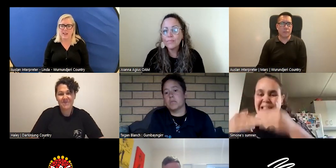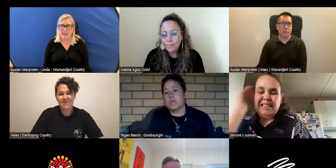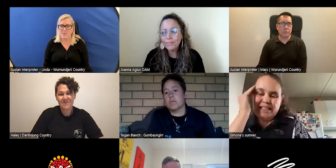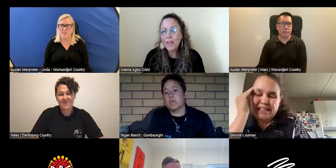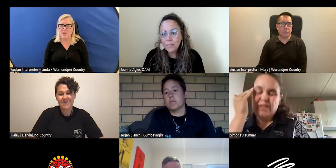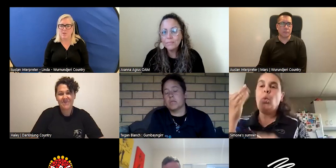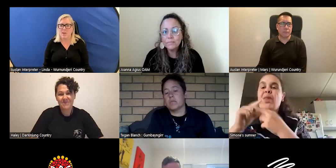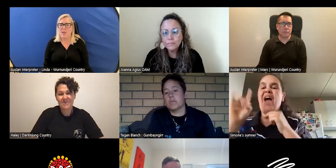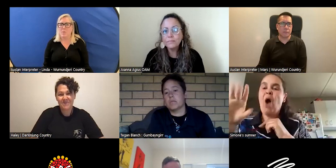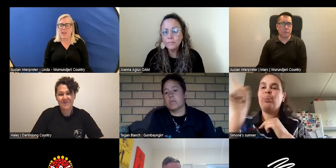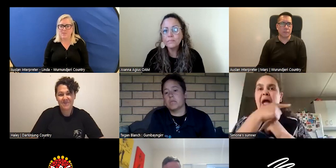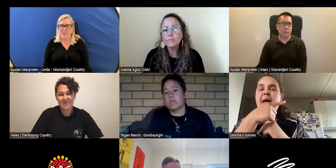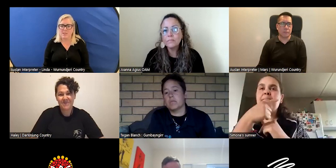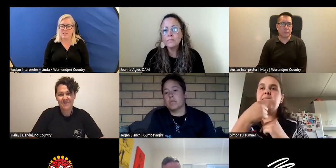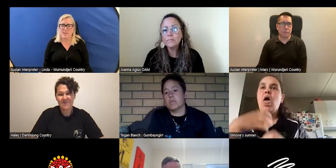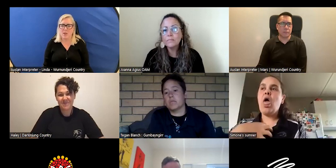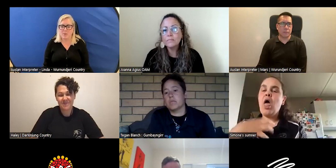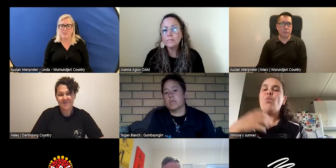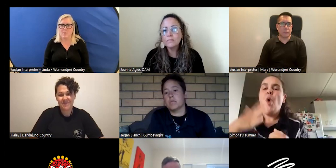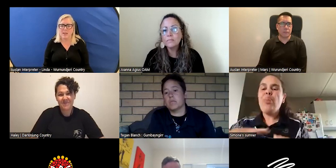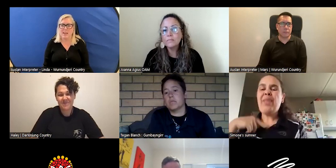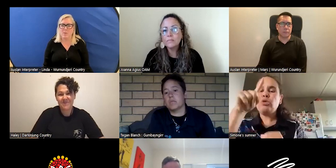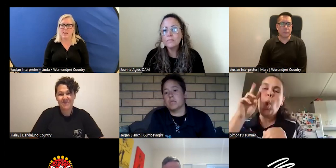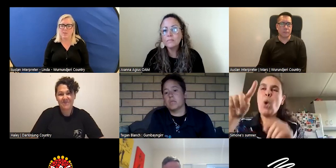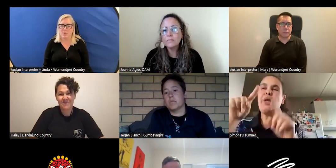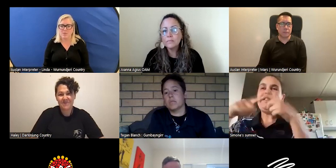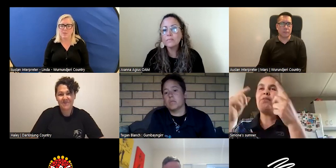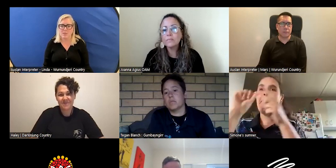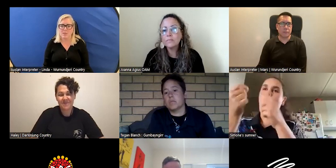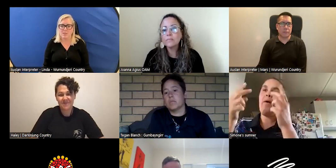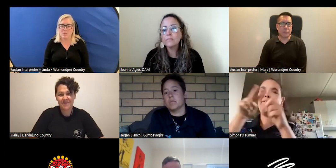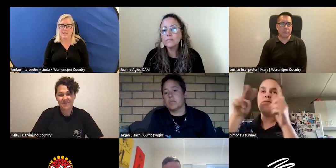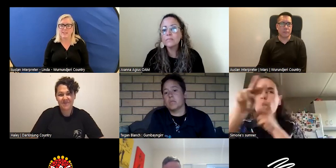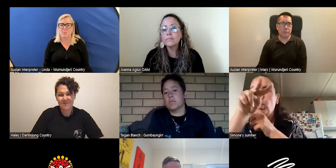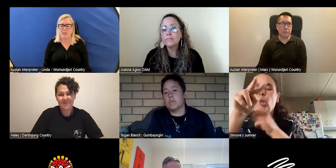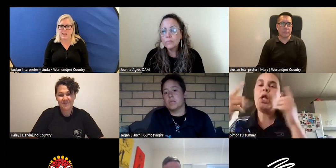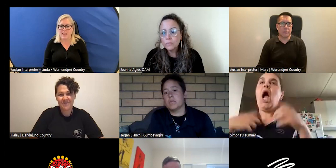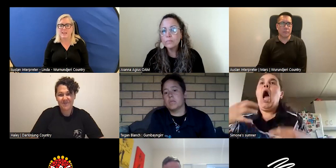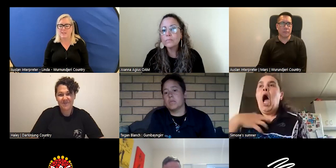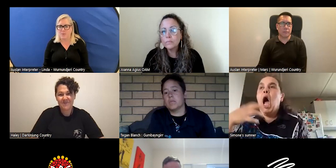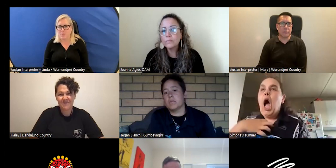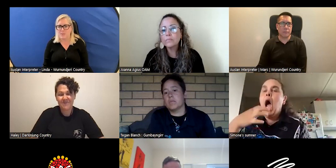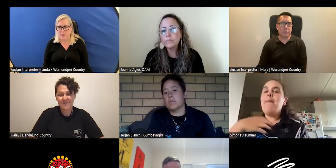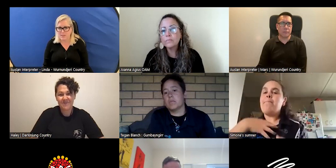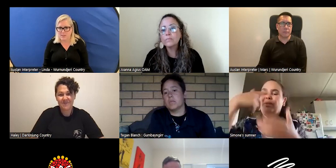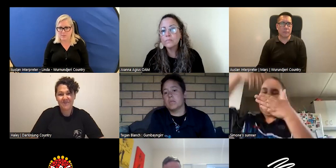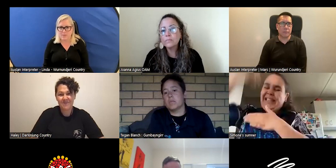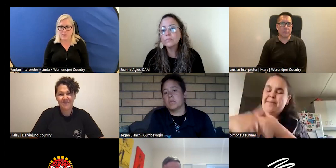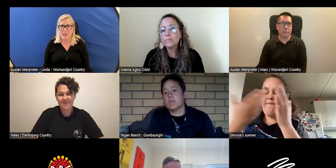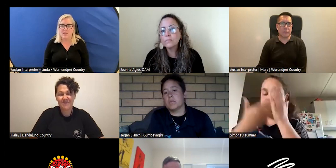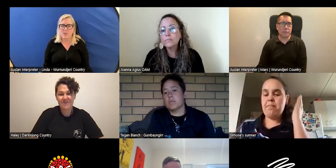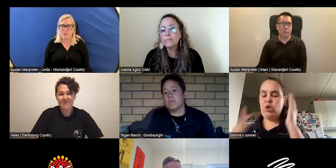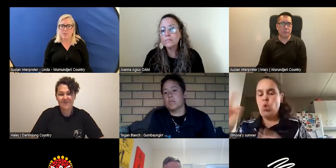think. So we have to be determined to make our way through to explain a different